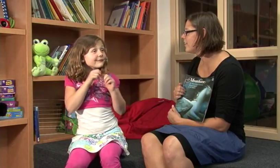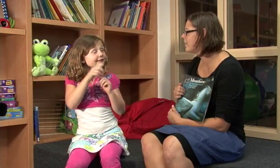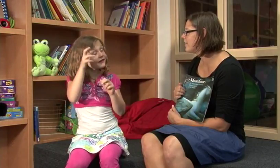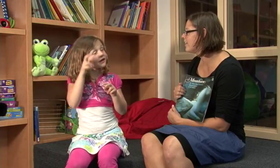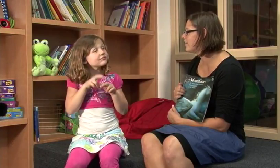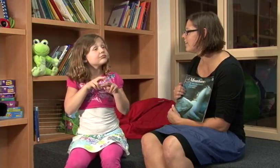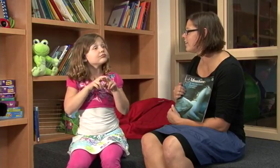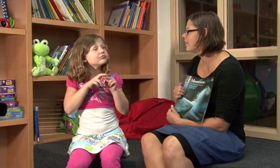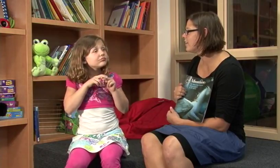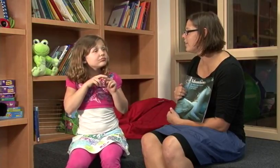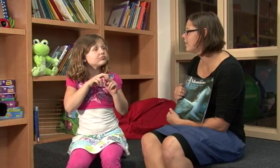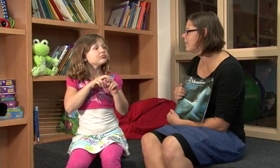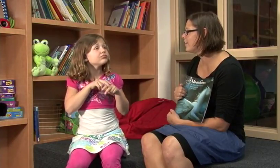The girl rides the horse.